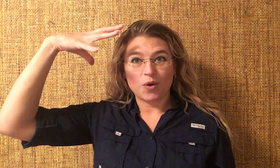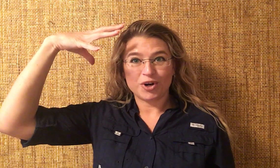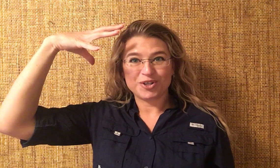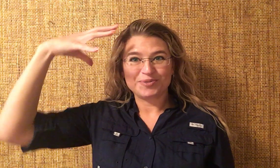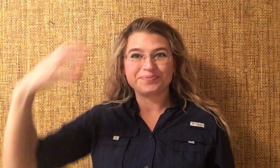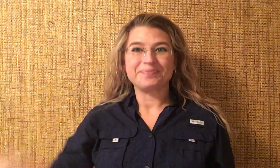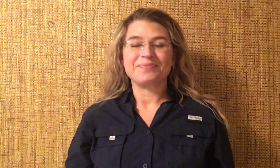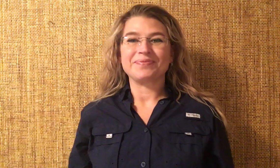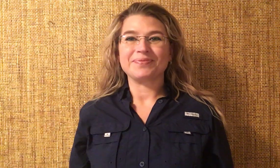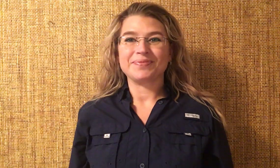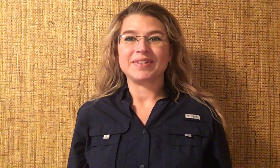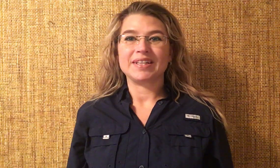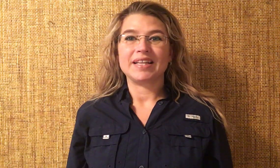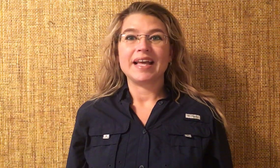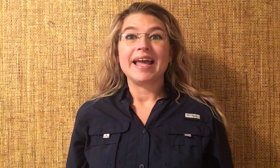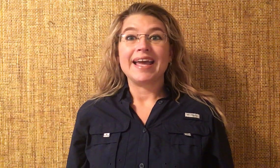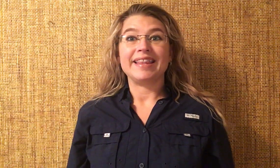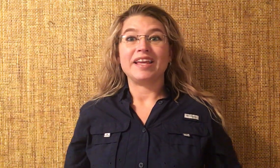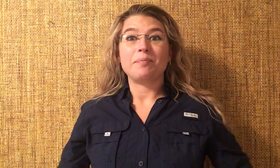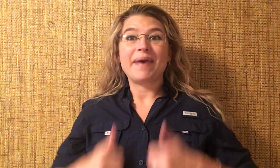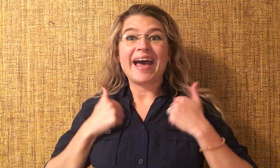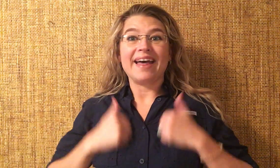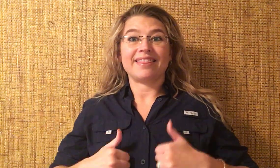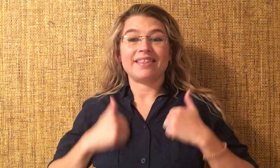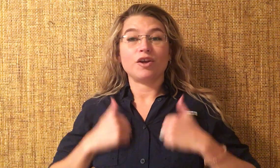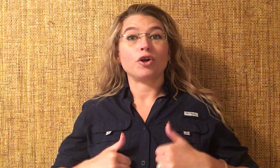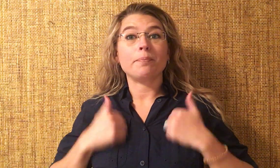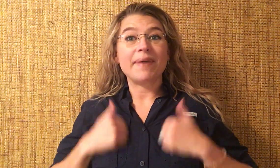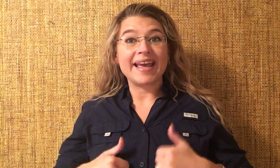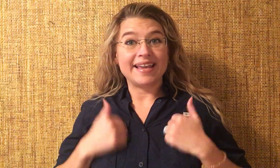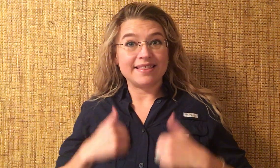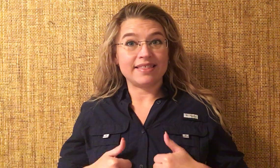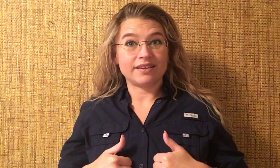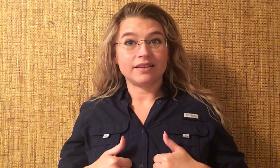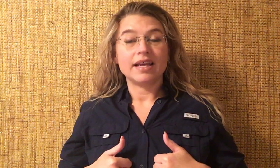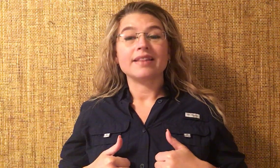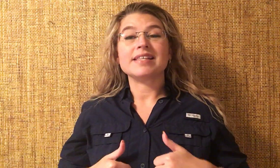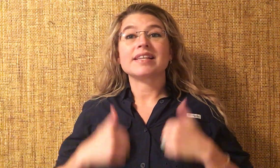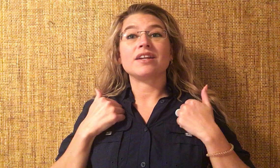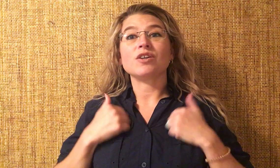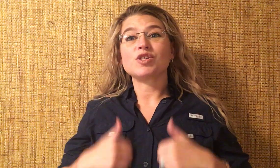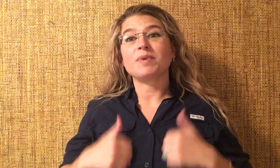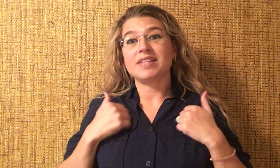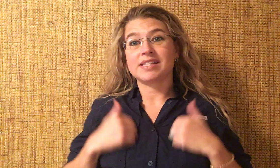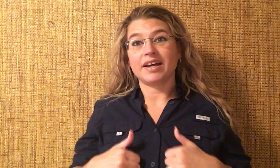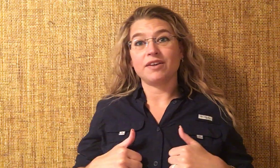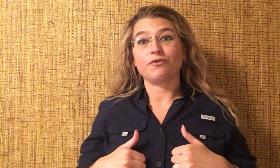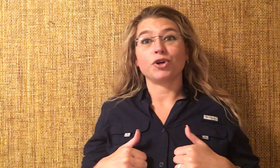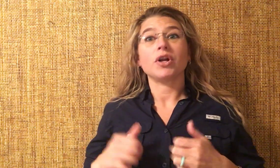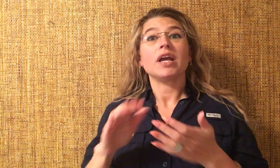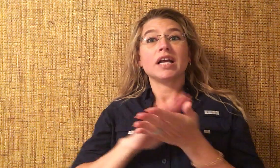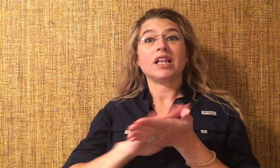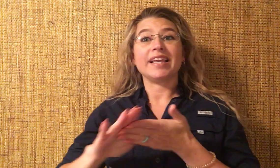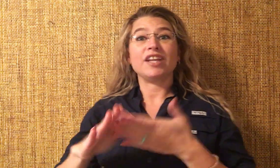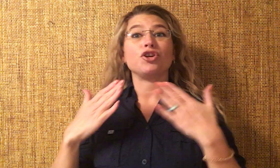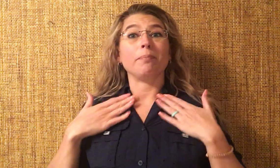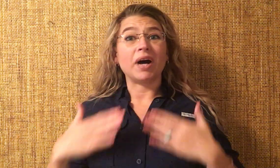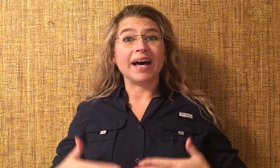Shower. And then bath or bathe. This can also be the sign for clean your